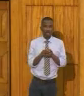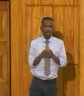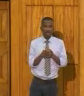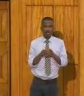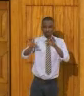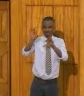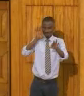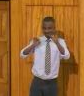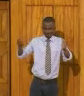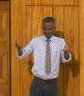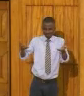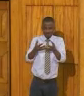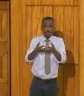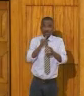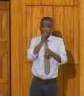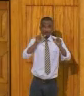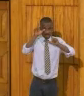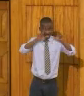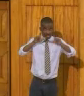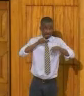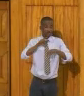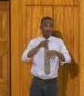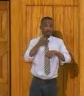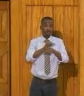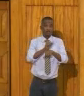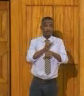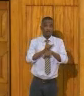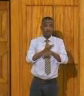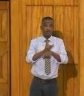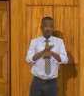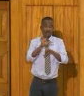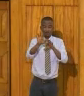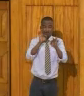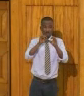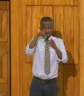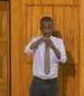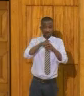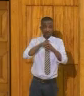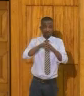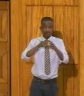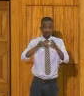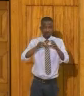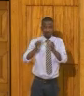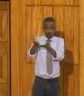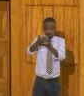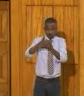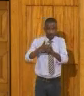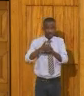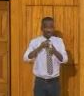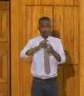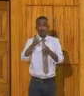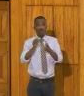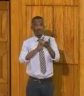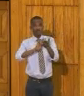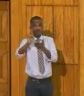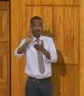in Abuja, which is the private laboratory that participated in the pilot. And we also collected data from University of Maiduguri Teaching Hospital,